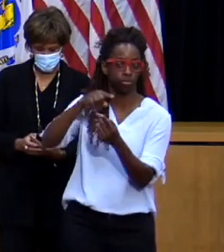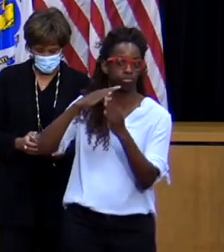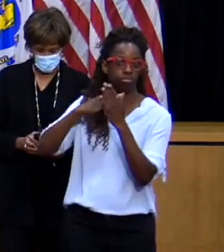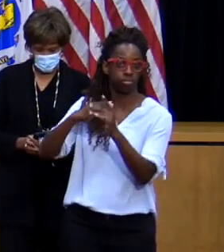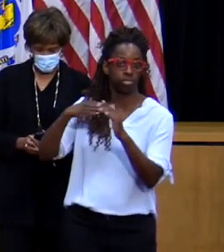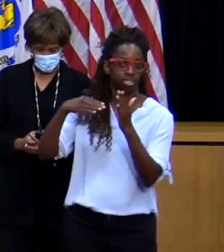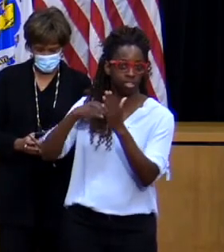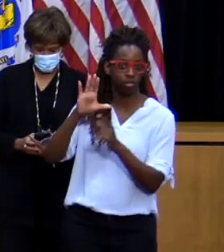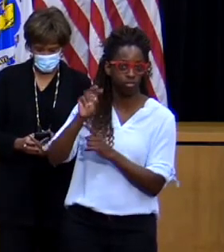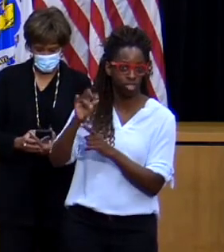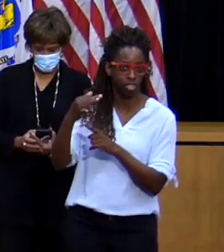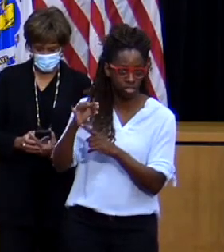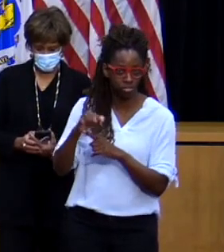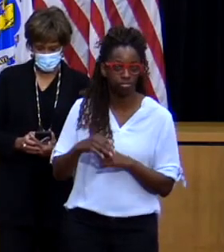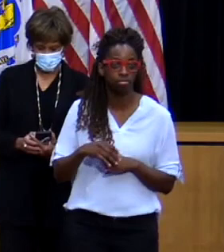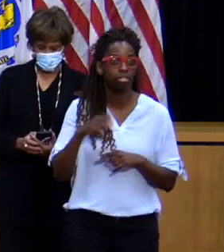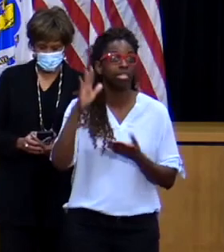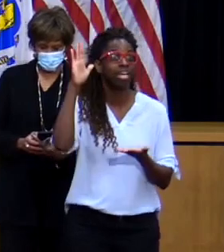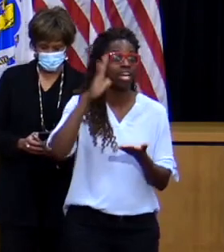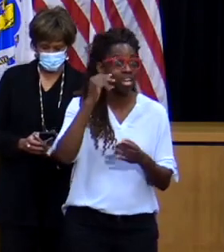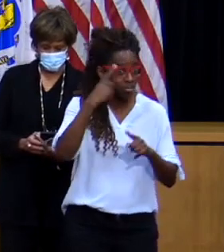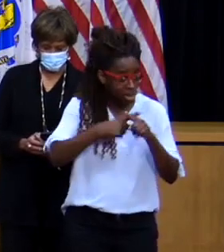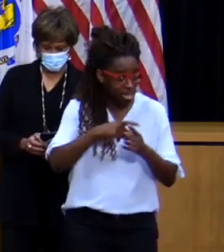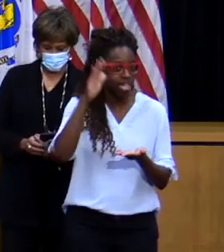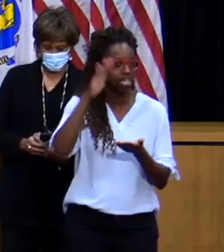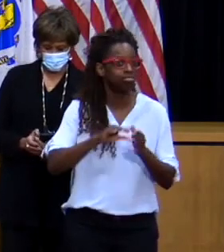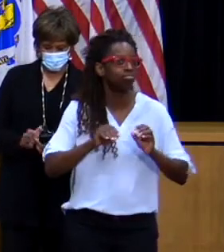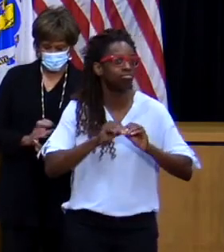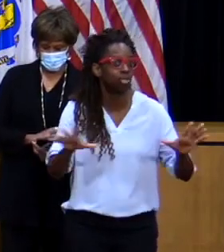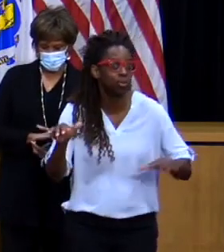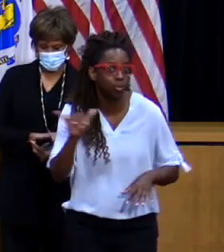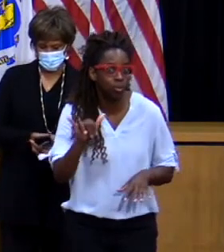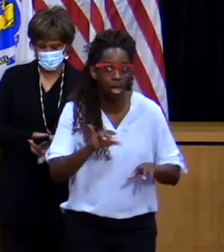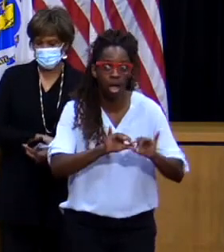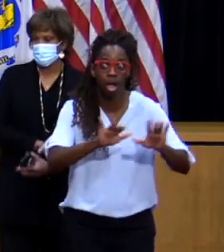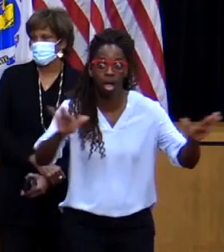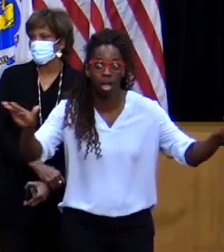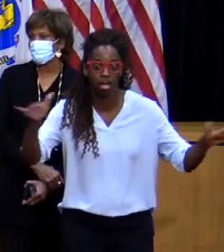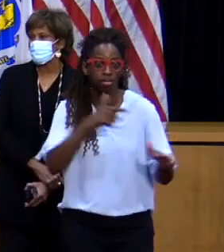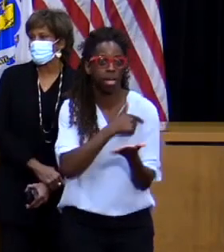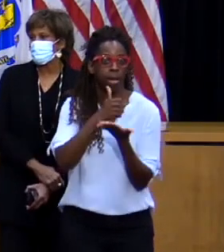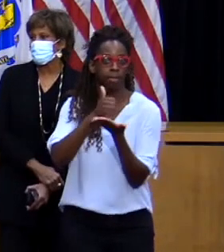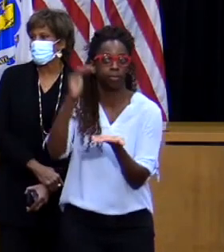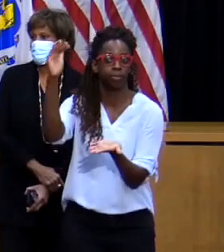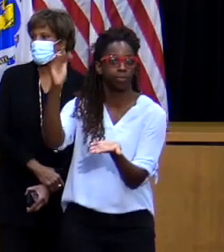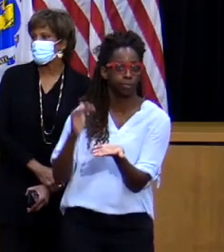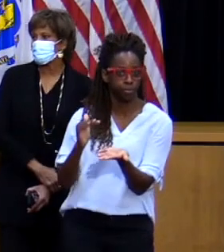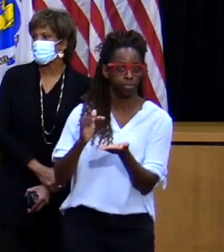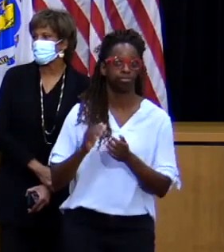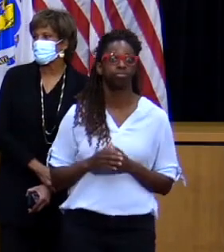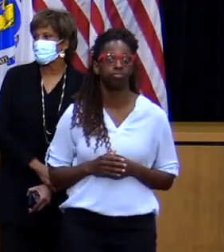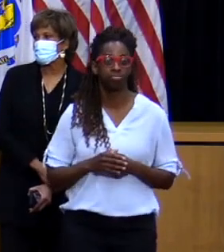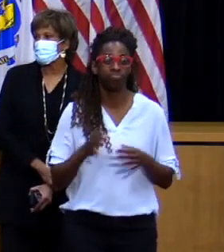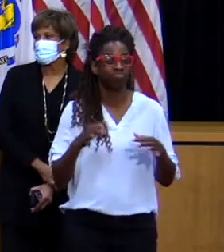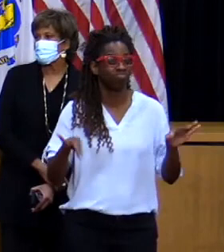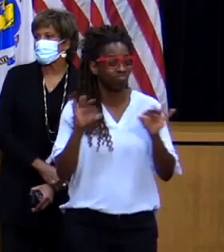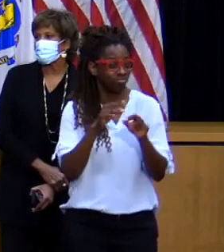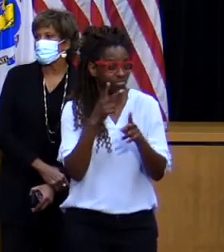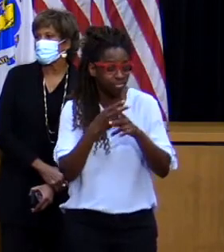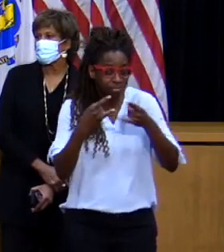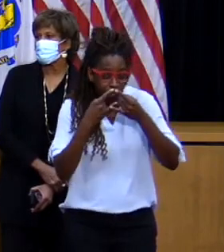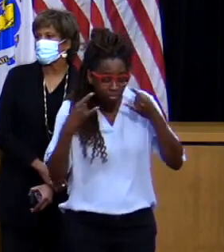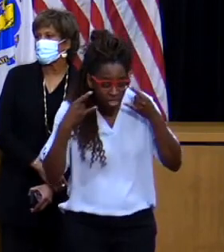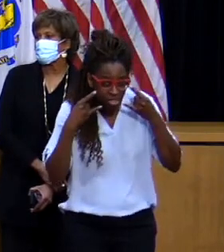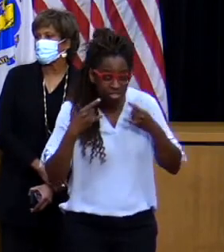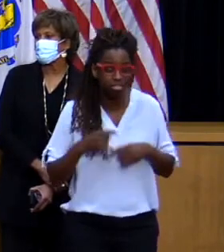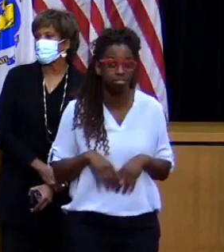enough levels of vaccination, we need to be following the same guidance altogether. I can't take my mask off because I've been vaccinated. It's why we're all